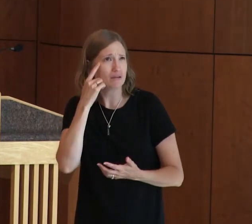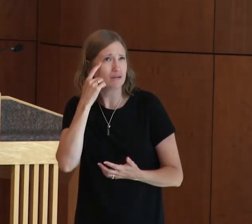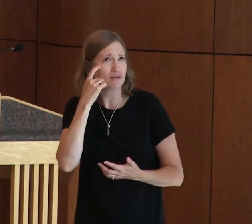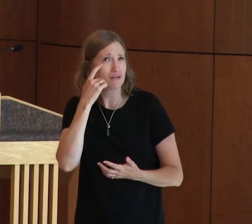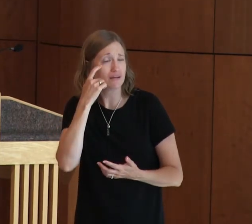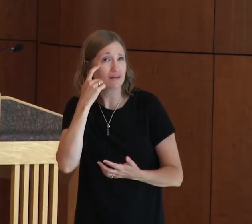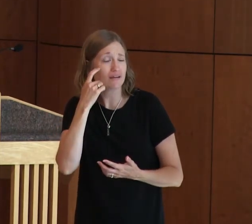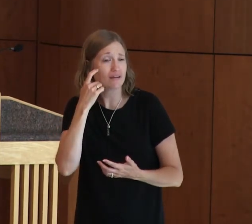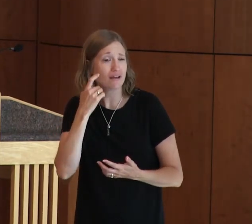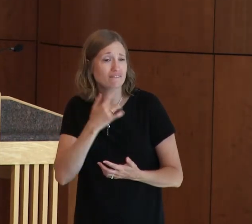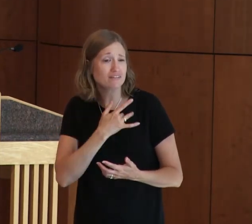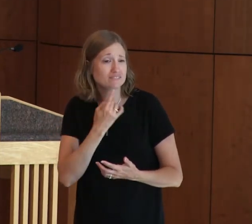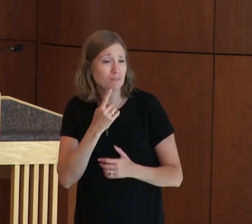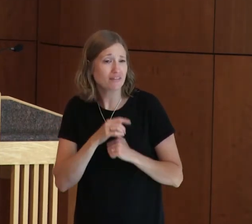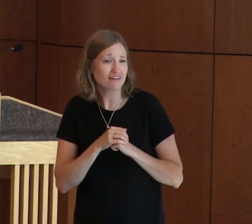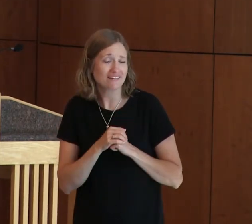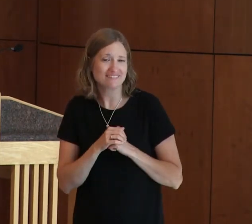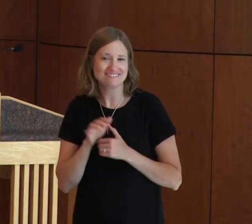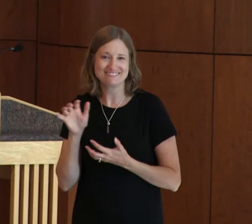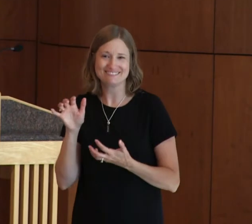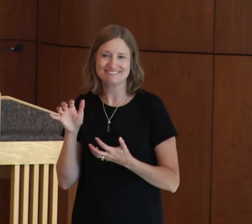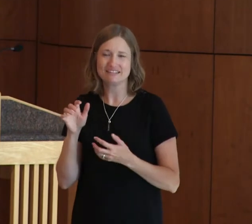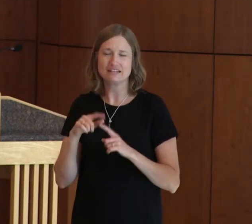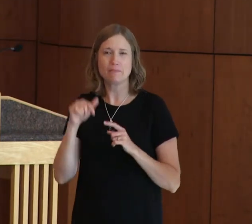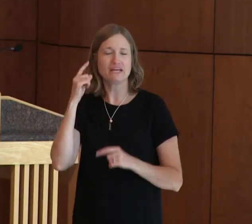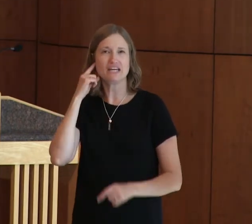Out of my eye. Not my ear.